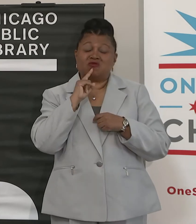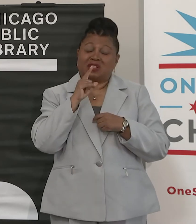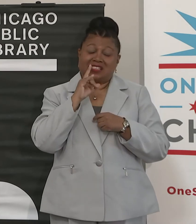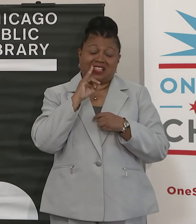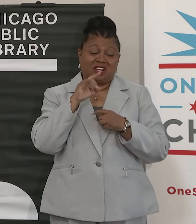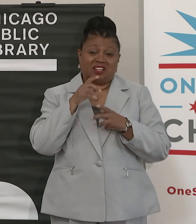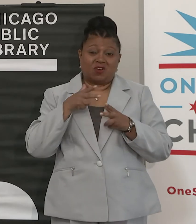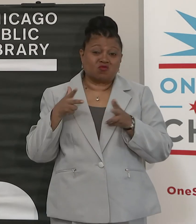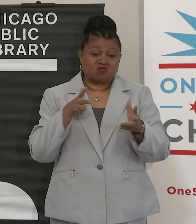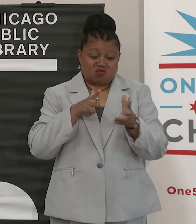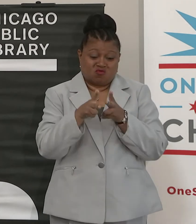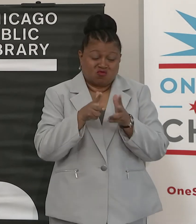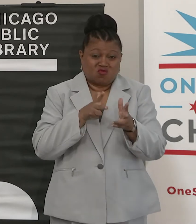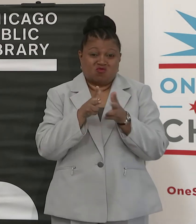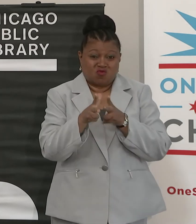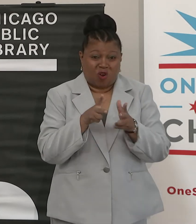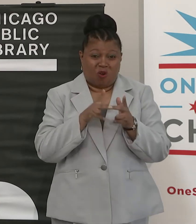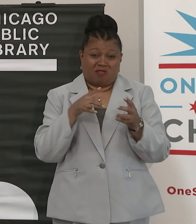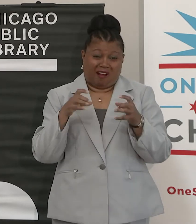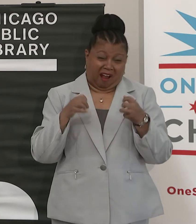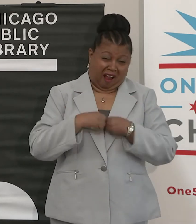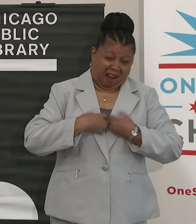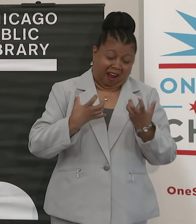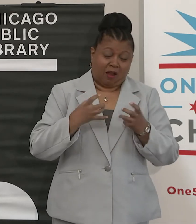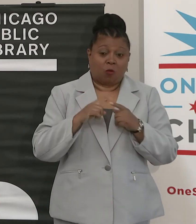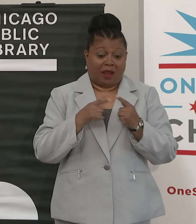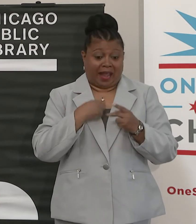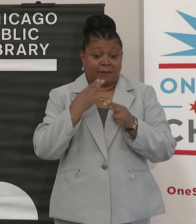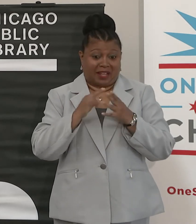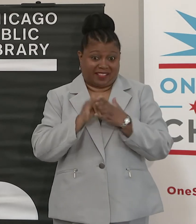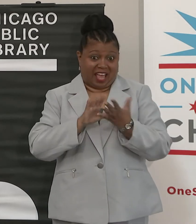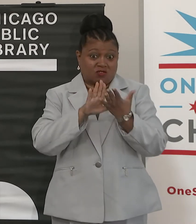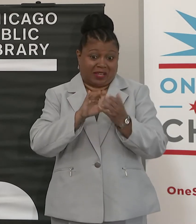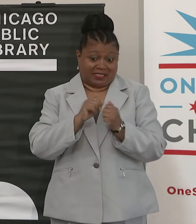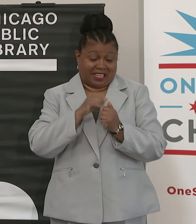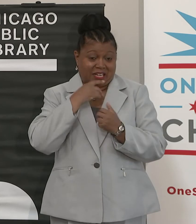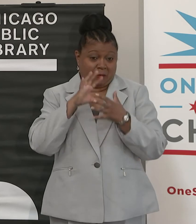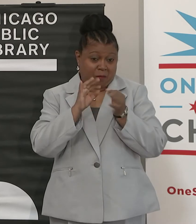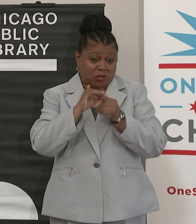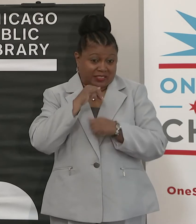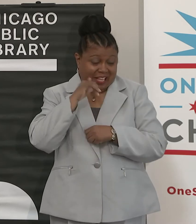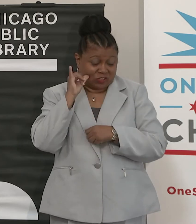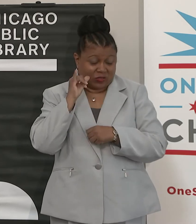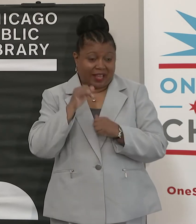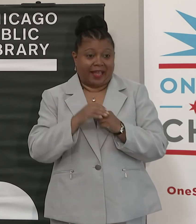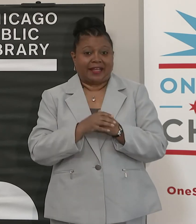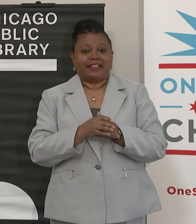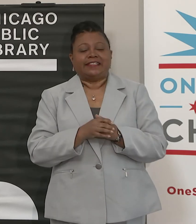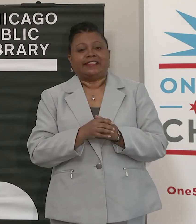road rage. And I mentioned this when I addressed this in remarks yesterday.